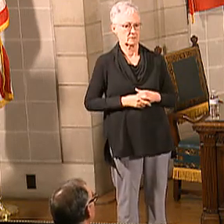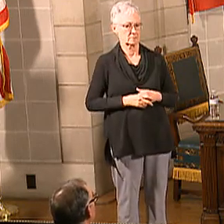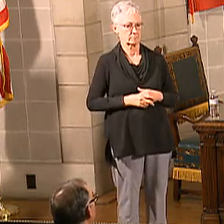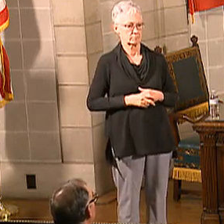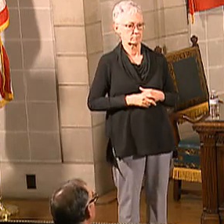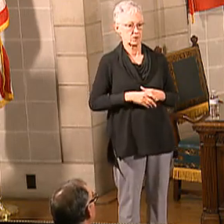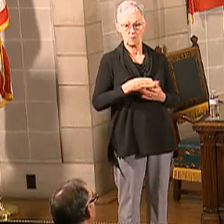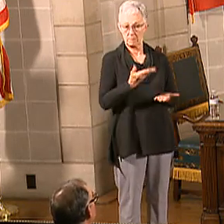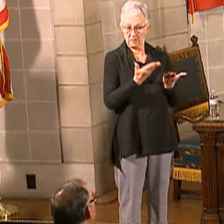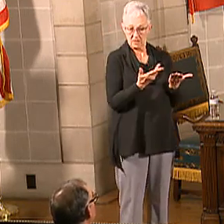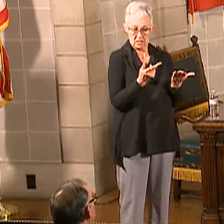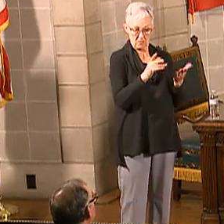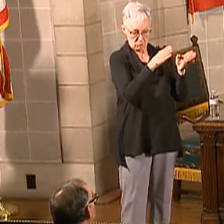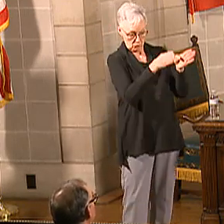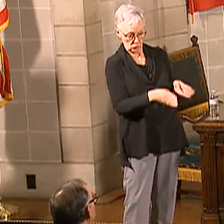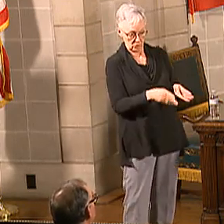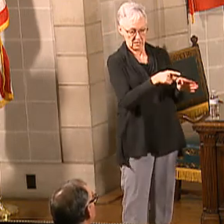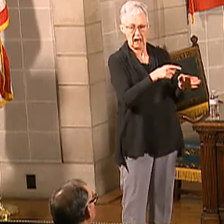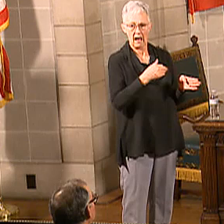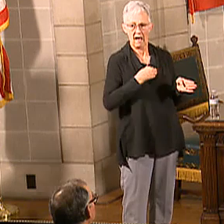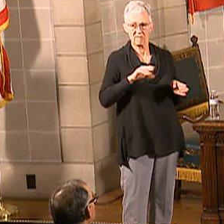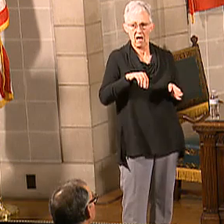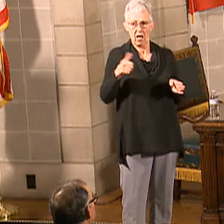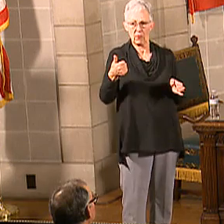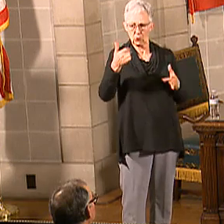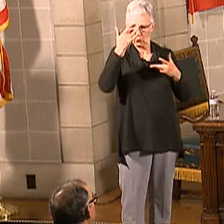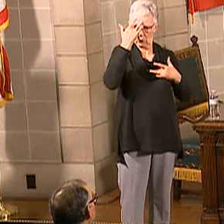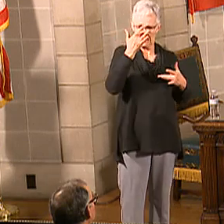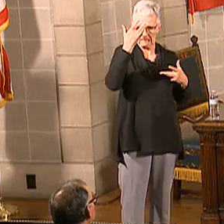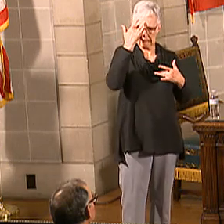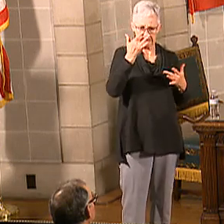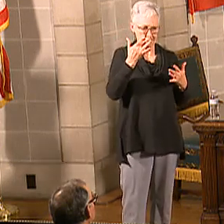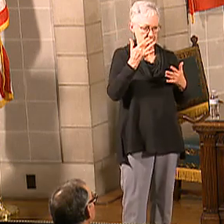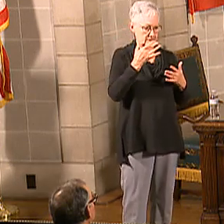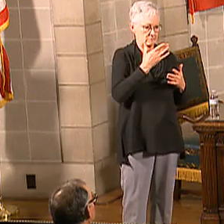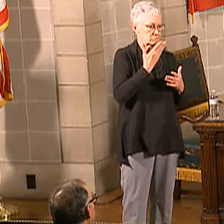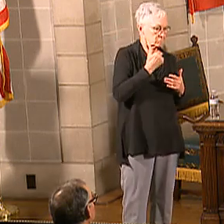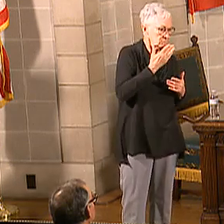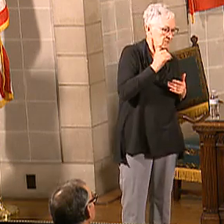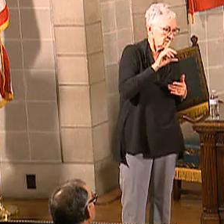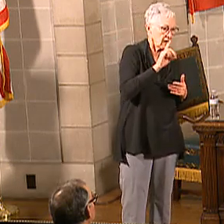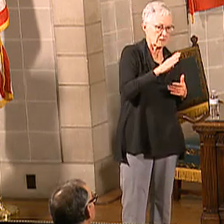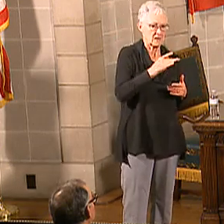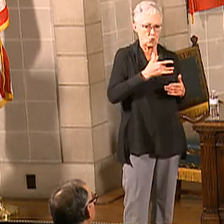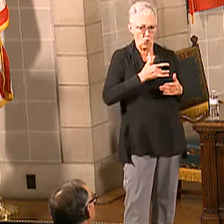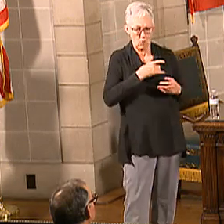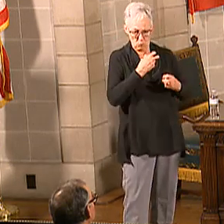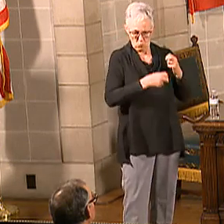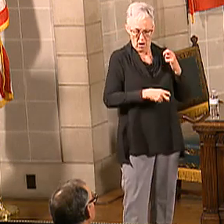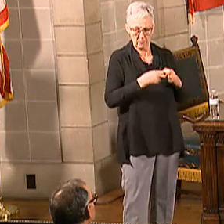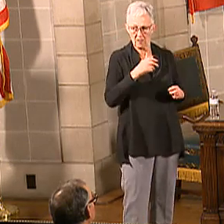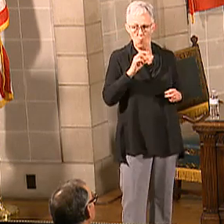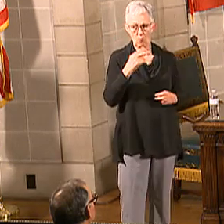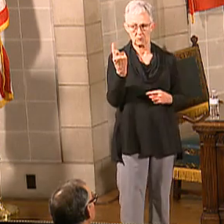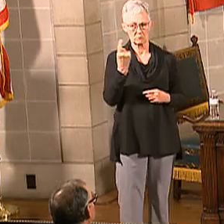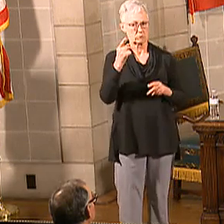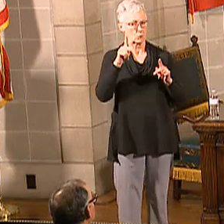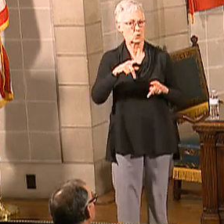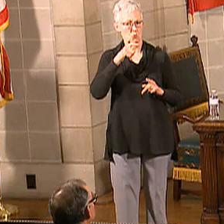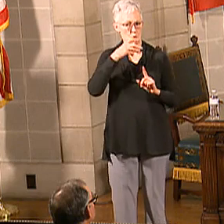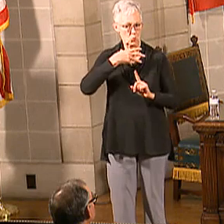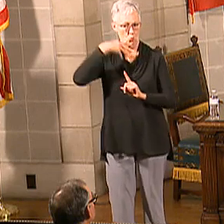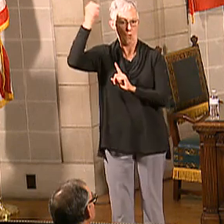has an underlying illness or is 65 years or older. You know, those are all going to be conditions for somebody to be prioritized to get